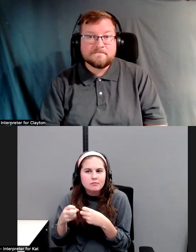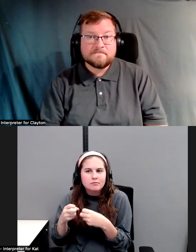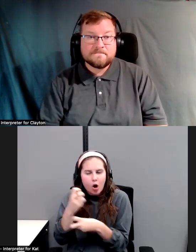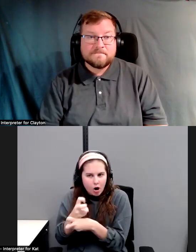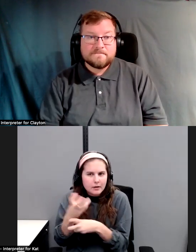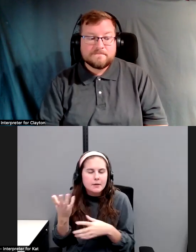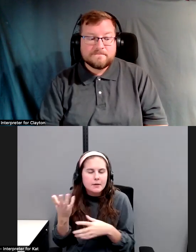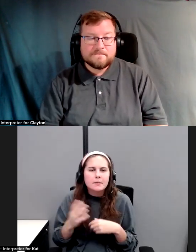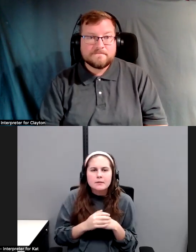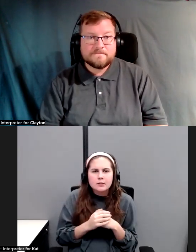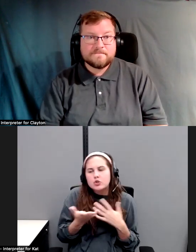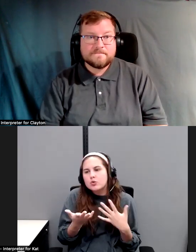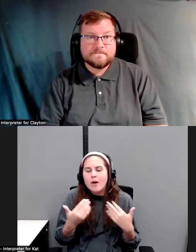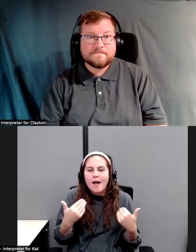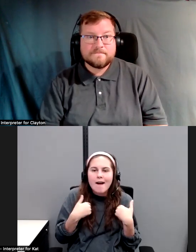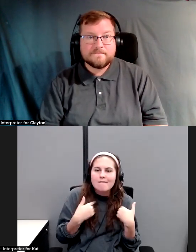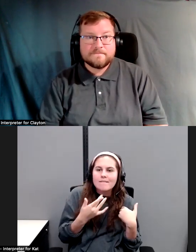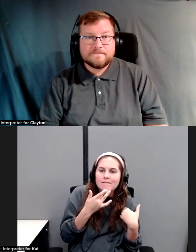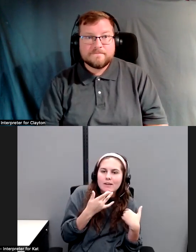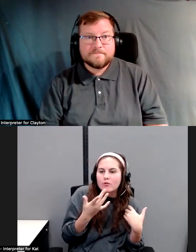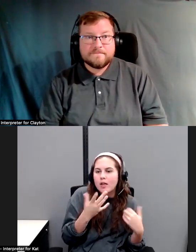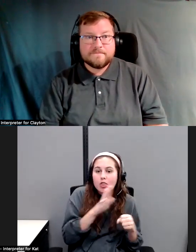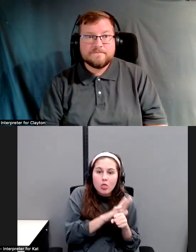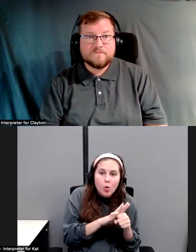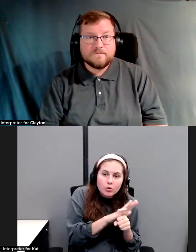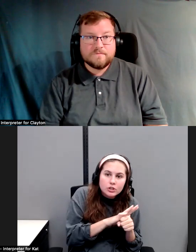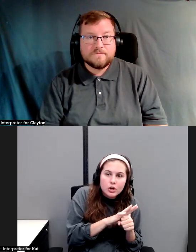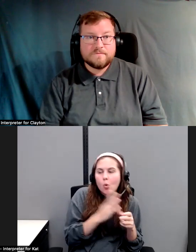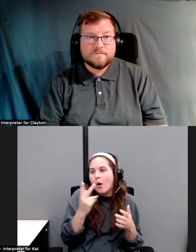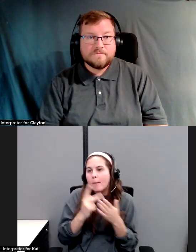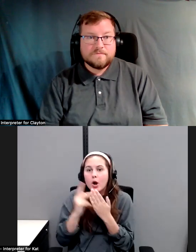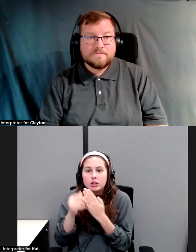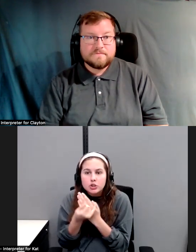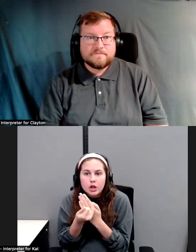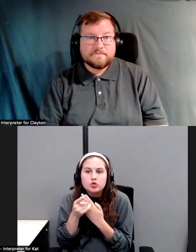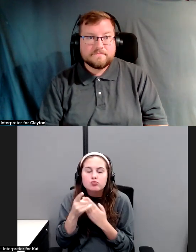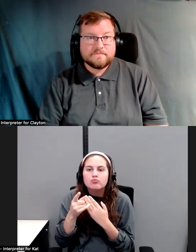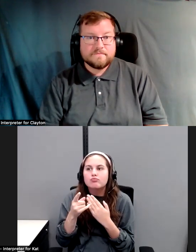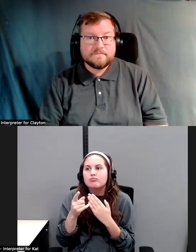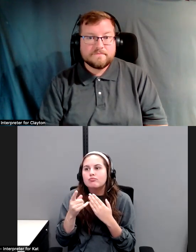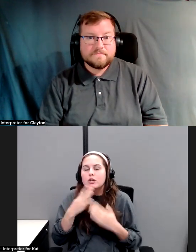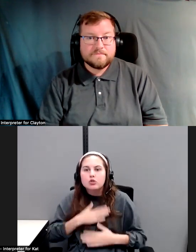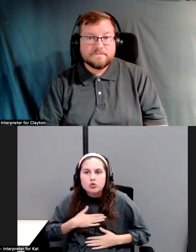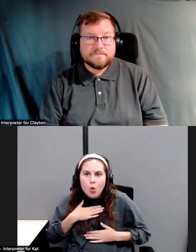the location or project that you really enjoyed doing the movies around.